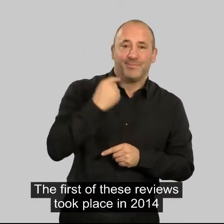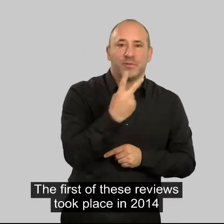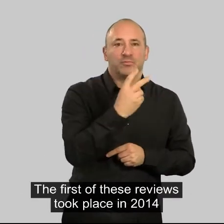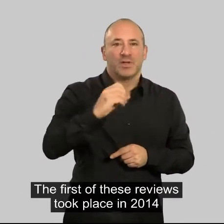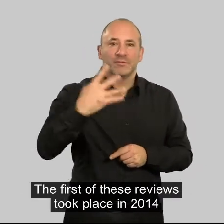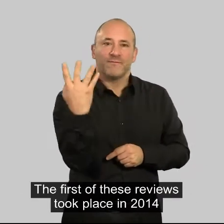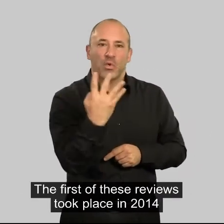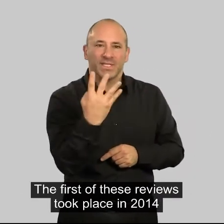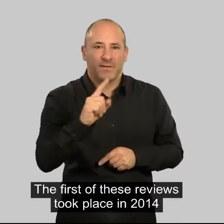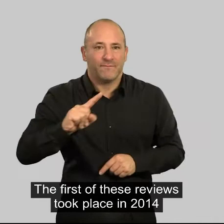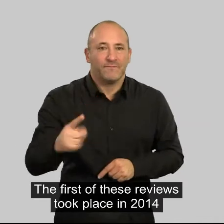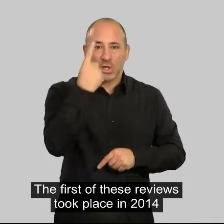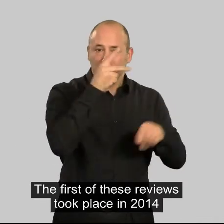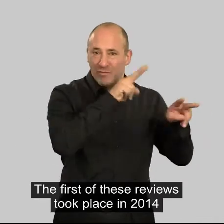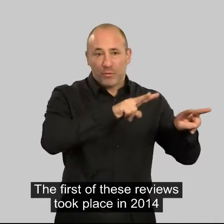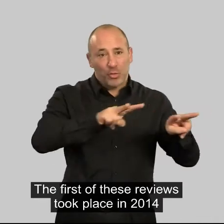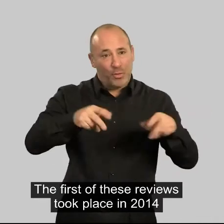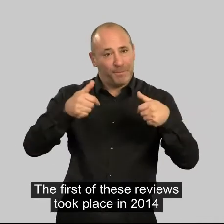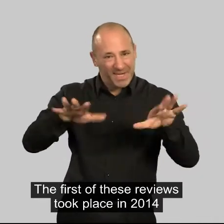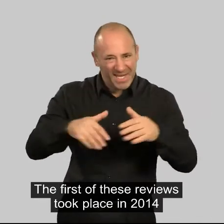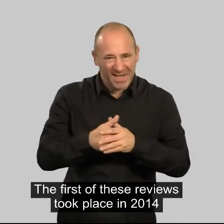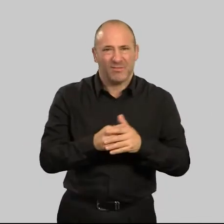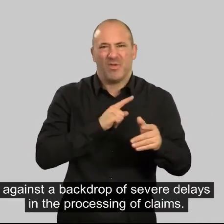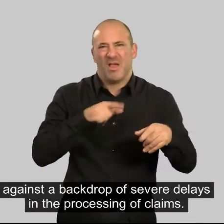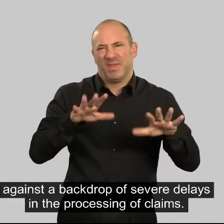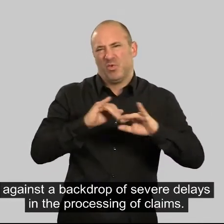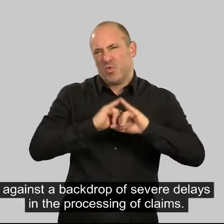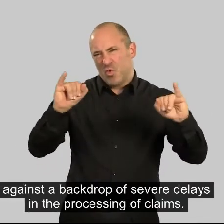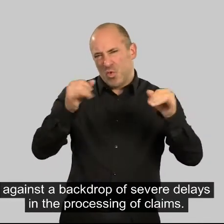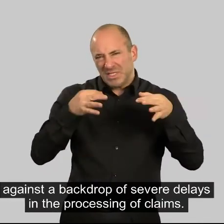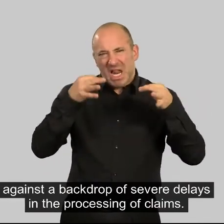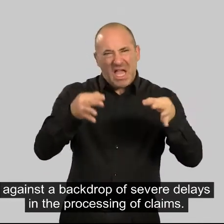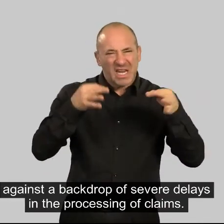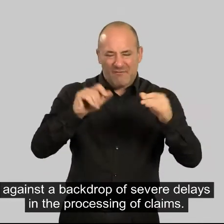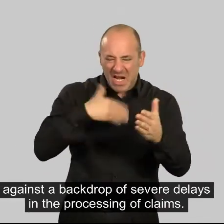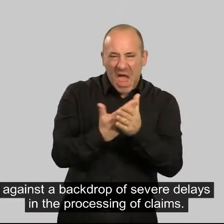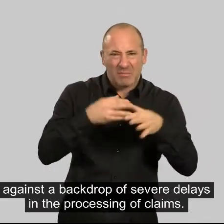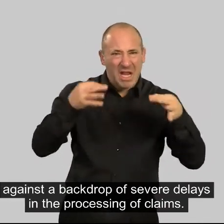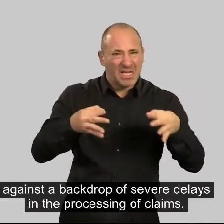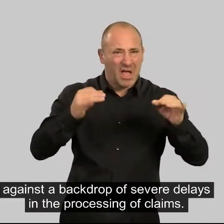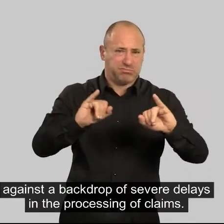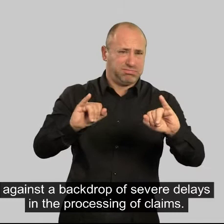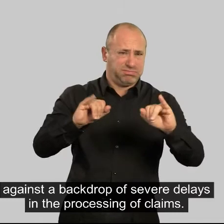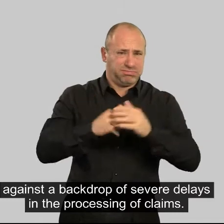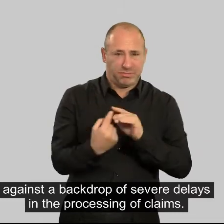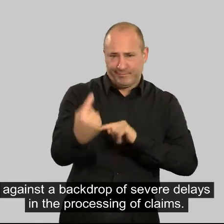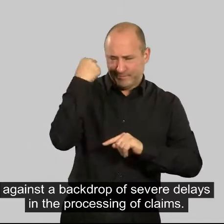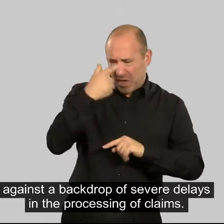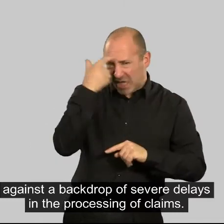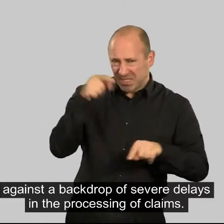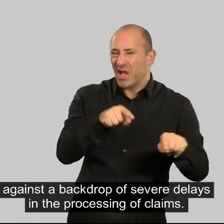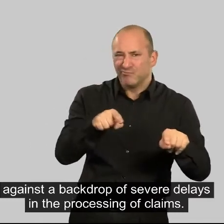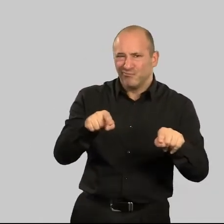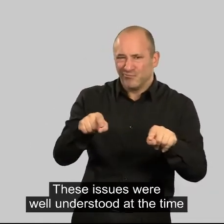The first of these reviews took place in 2014, against a backdrop of severe delays in the processing